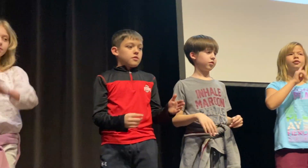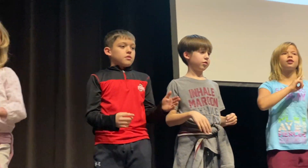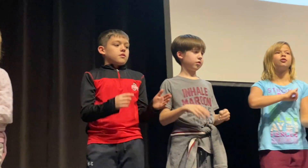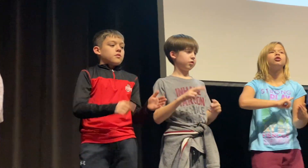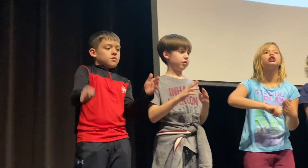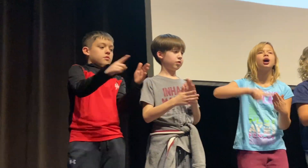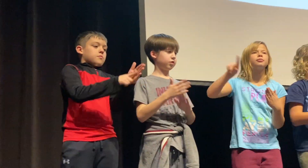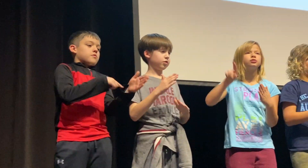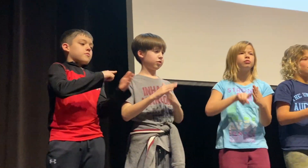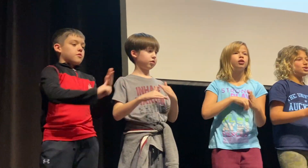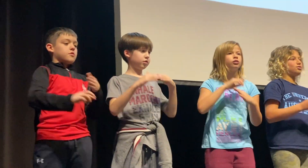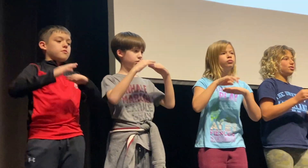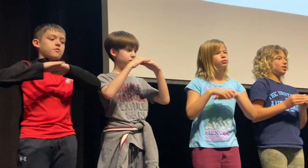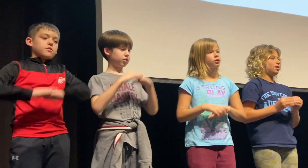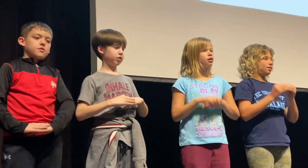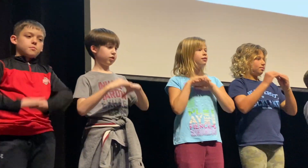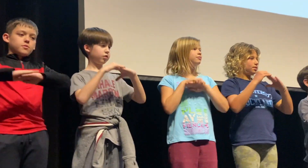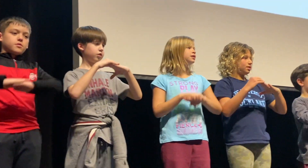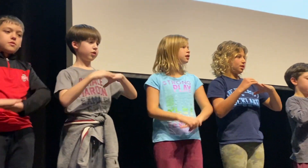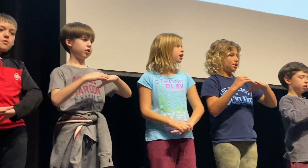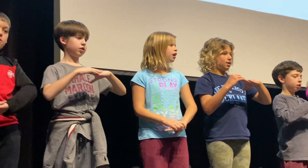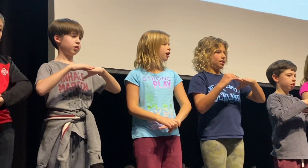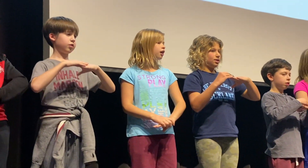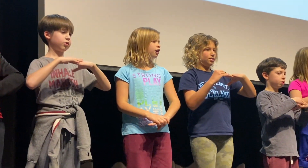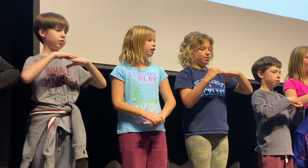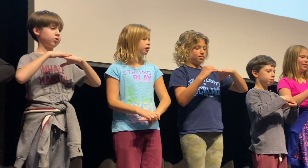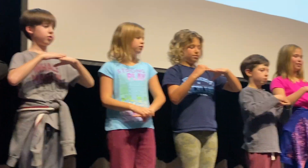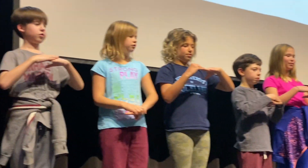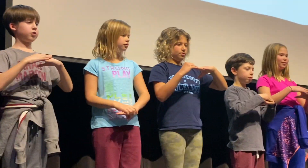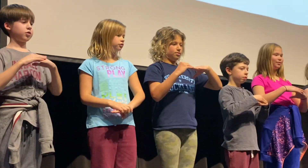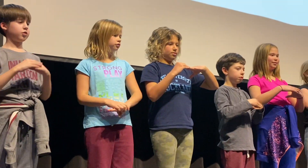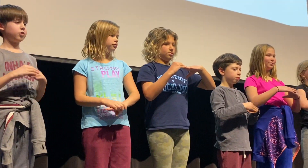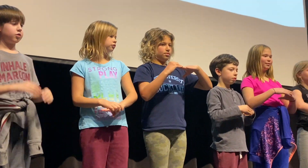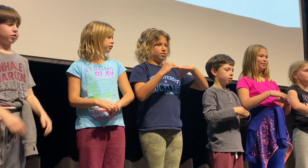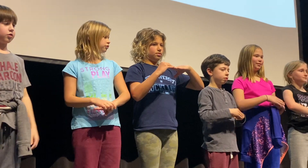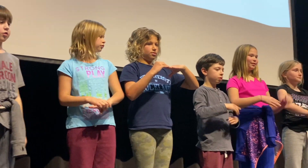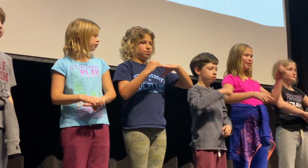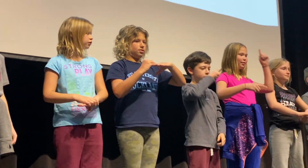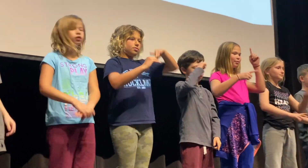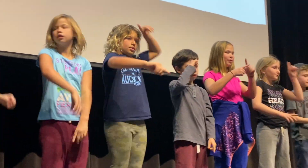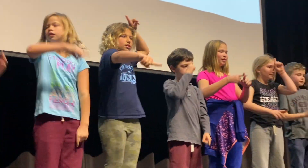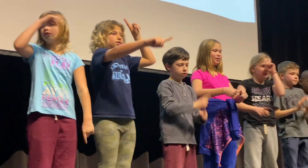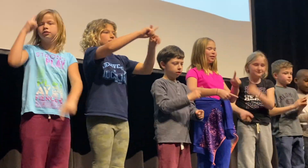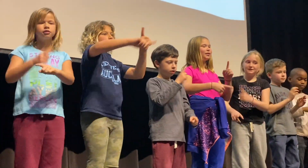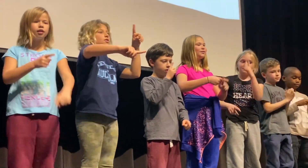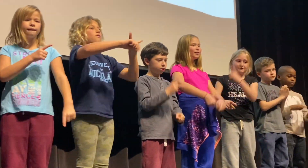When the sharpest words wanna cut me down, I'm gonna send